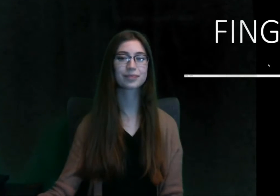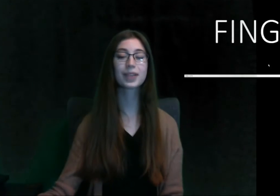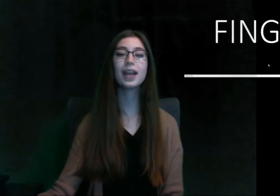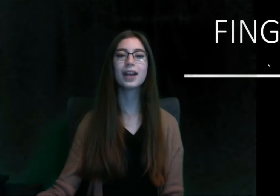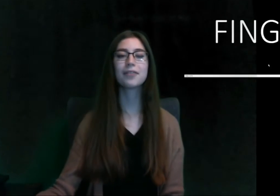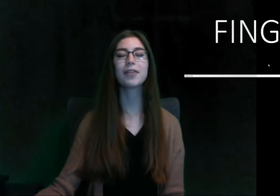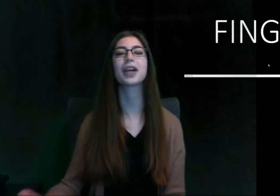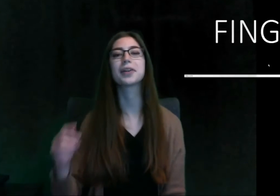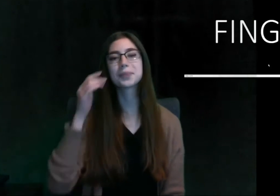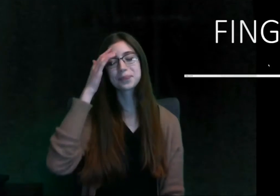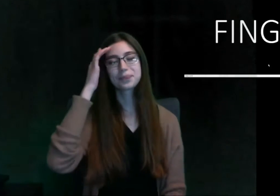Finger.